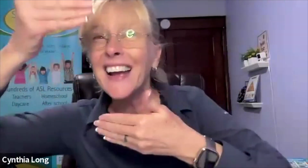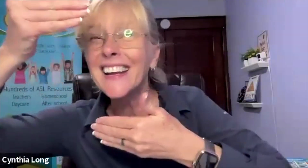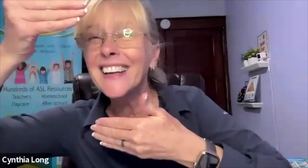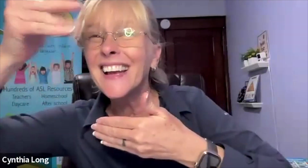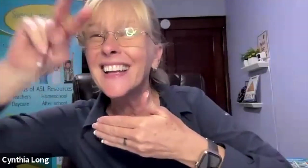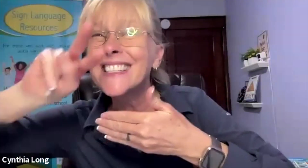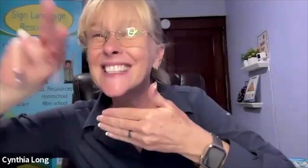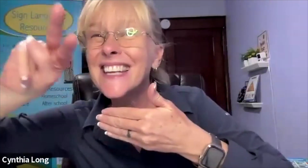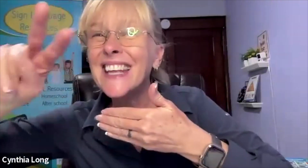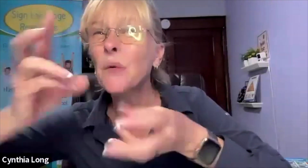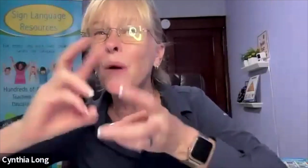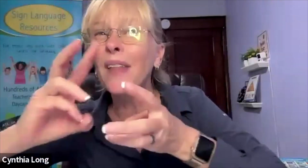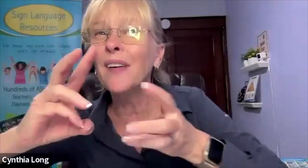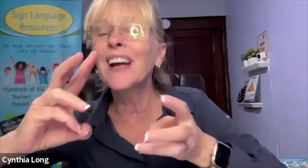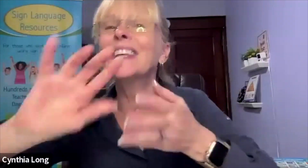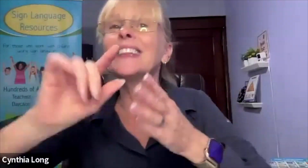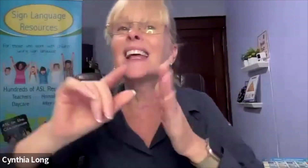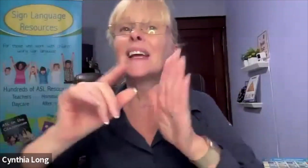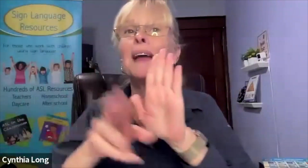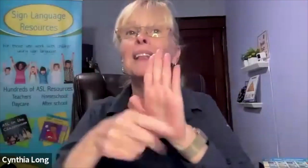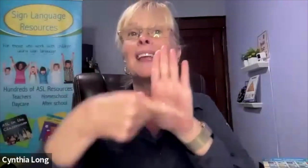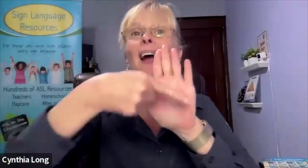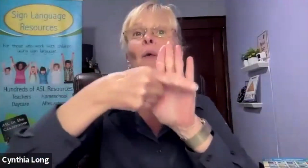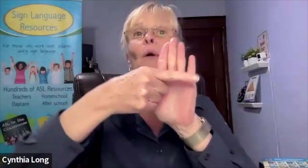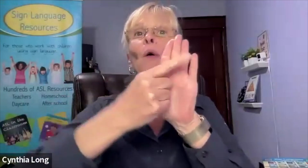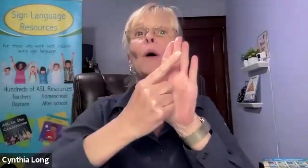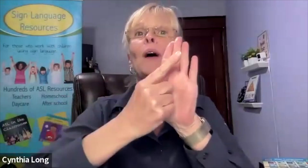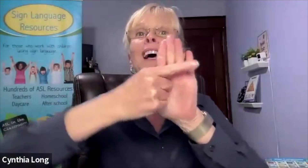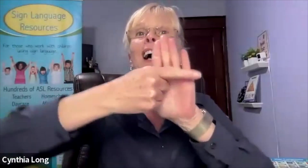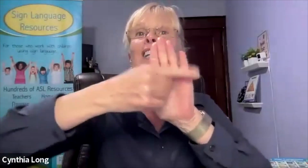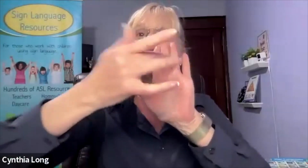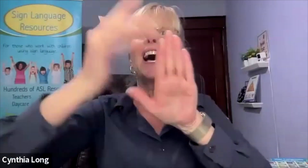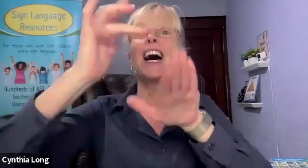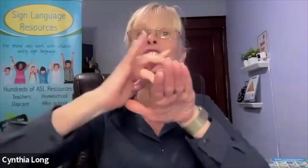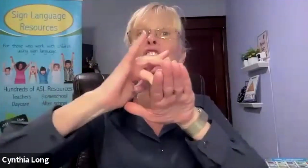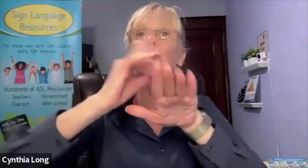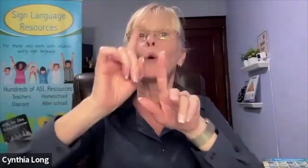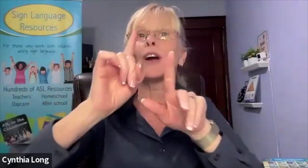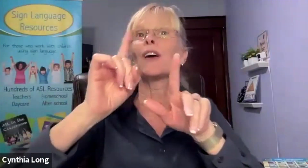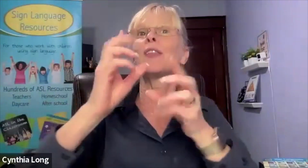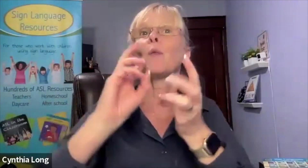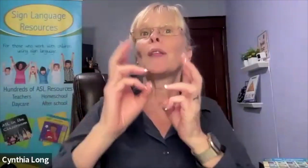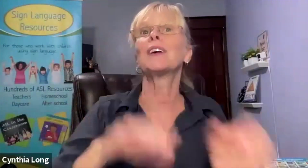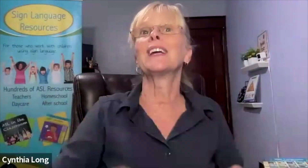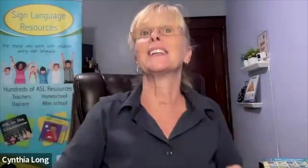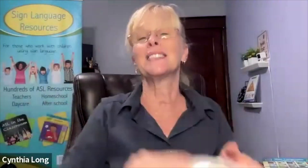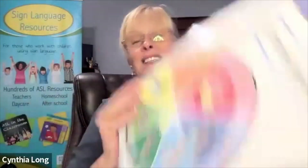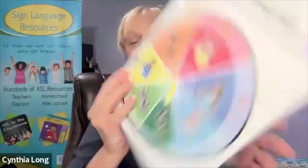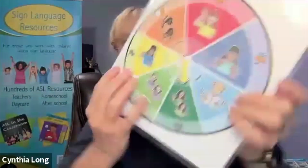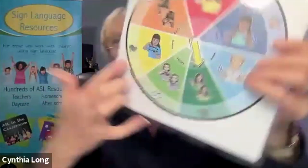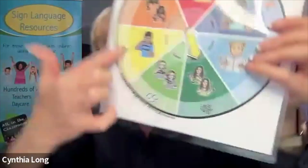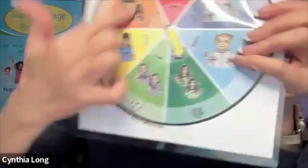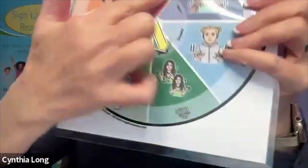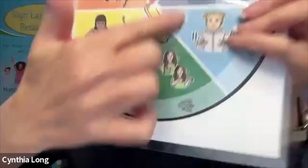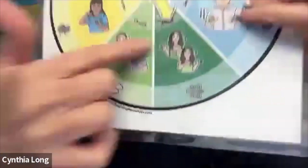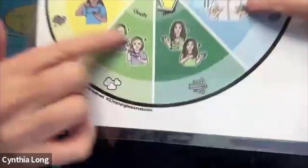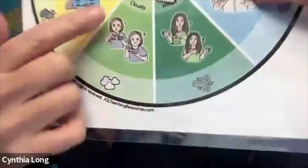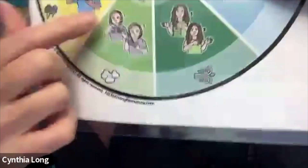outside and see the weather. And then they can make the arrow touch where the weather is, like in here.